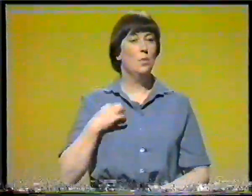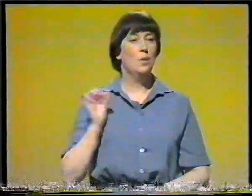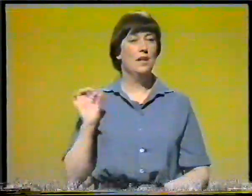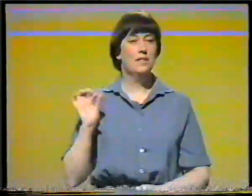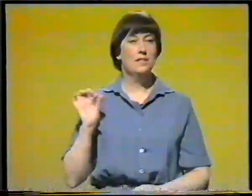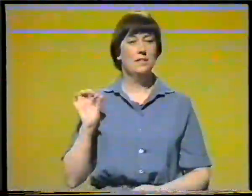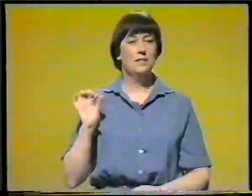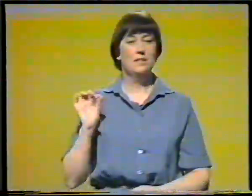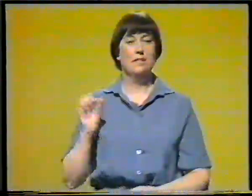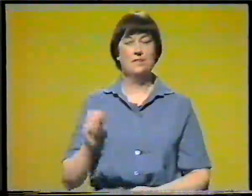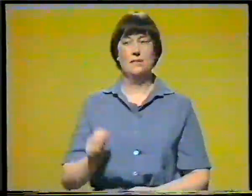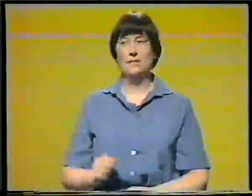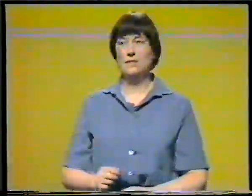white,